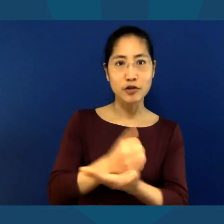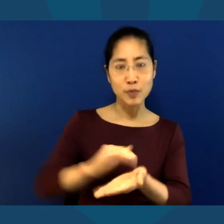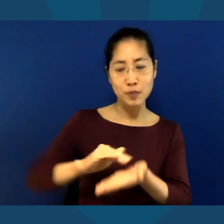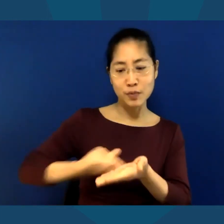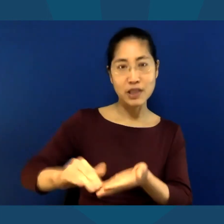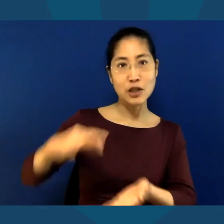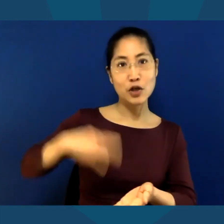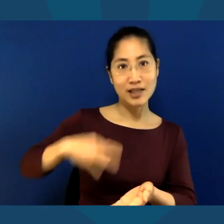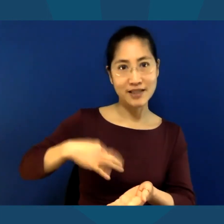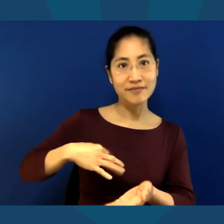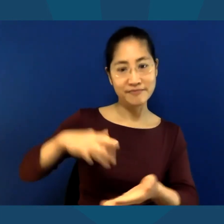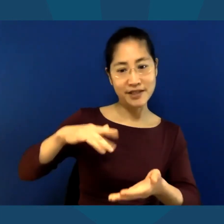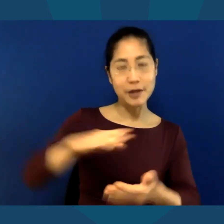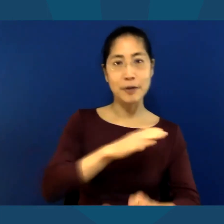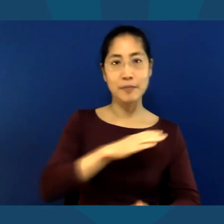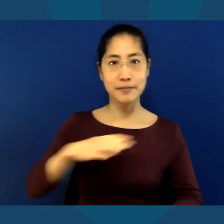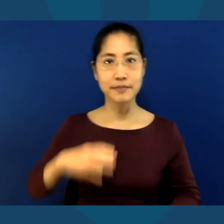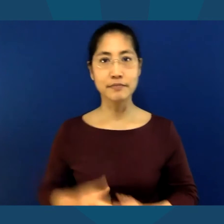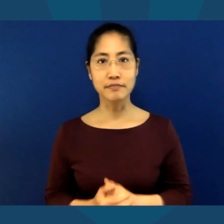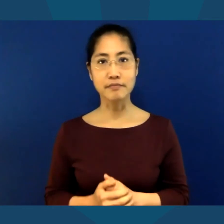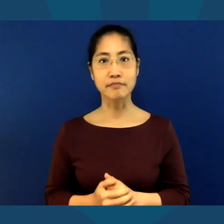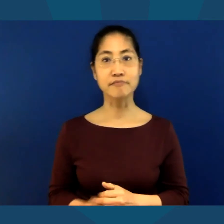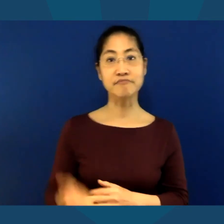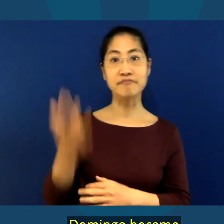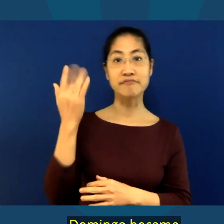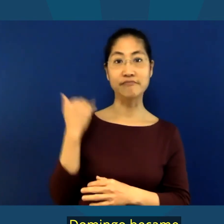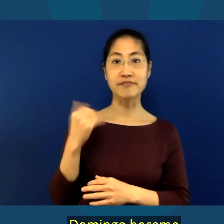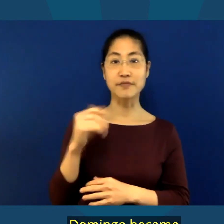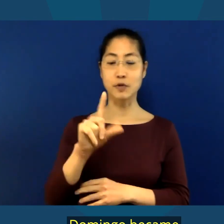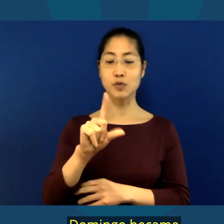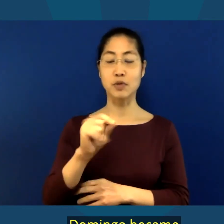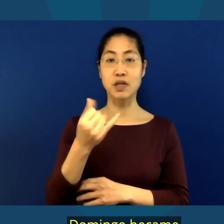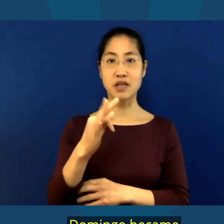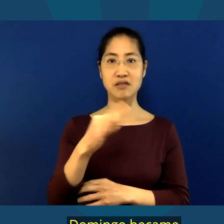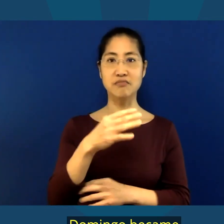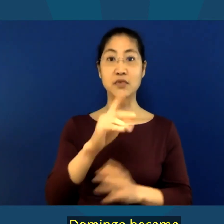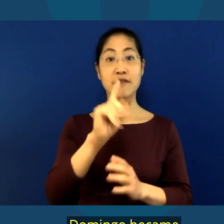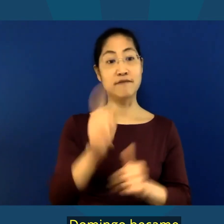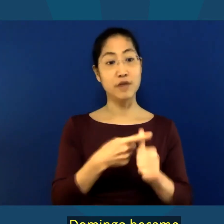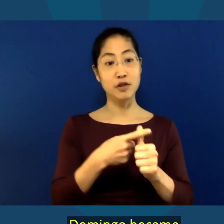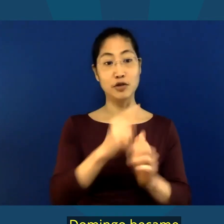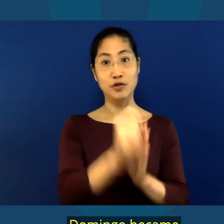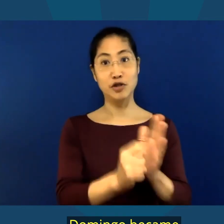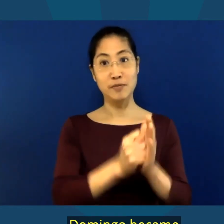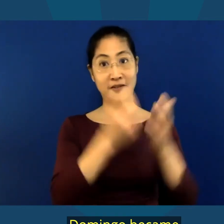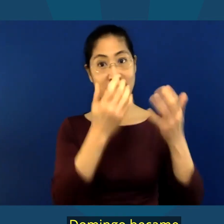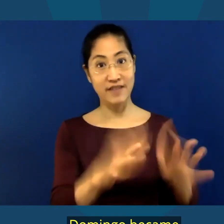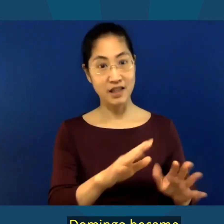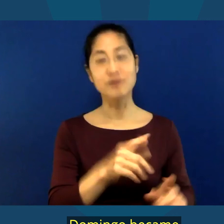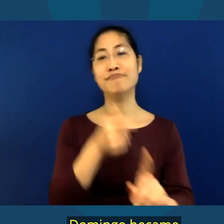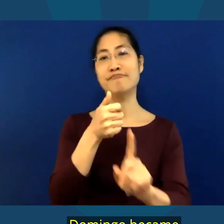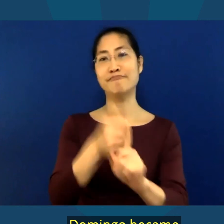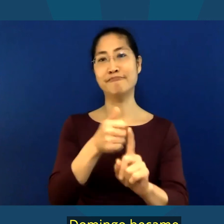After his first session in 2019, Domingo became a certified information